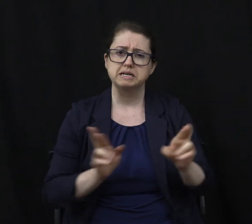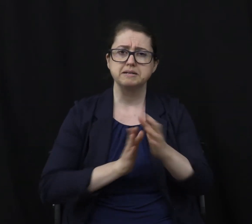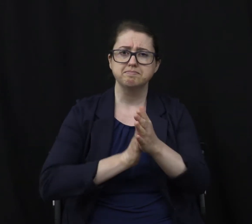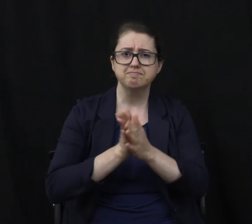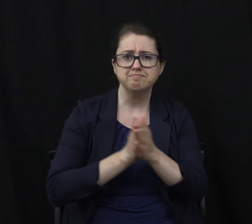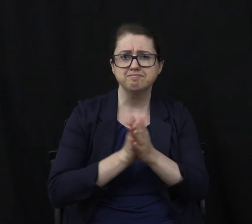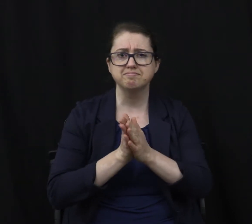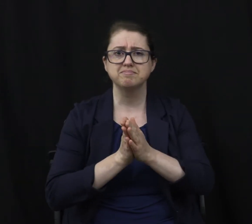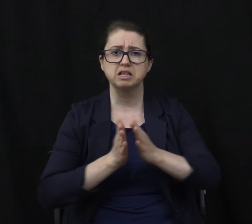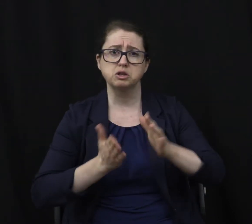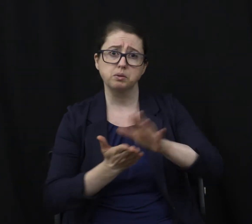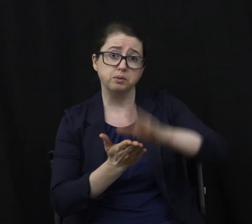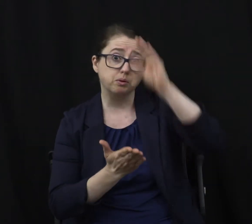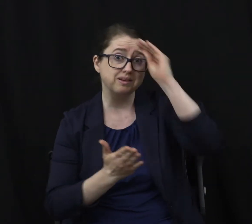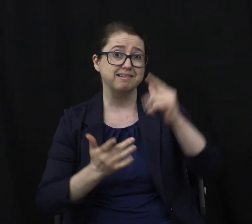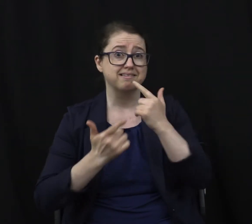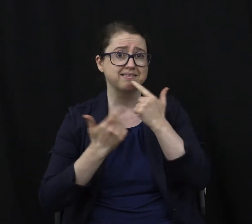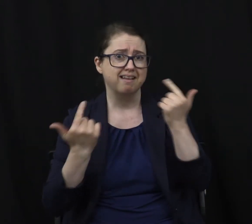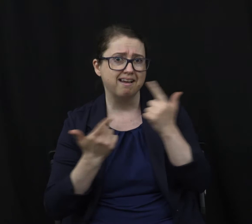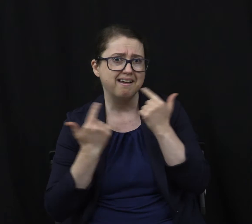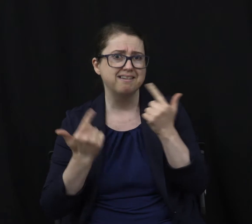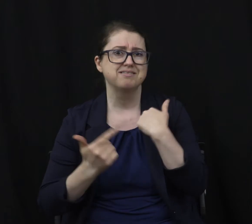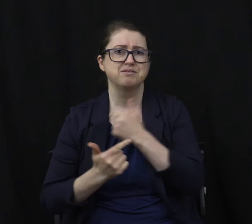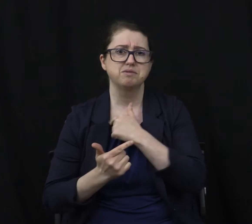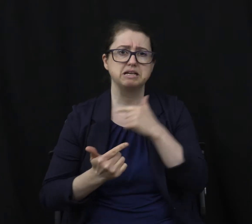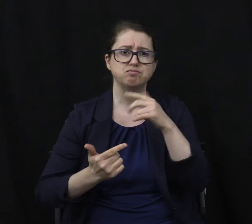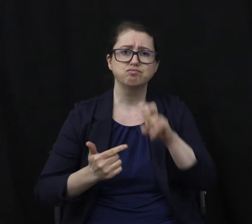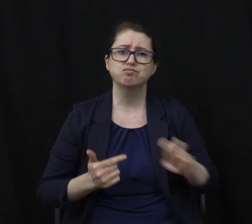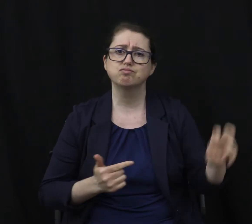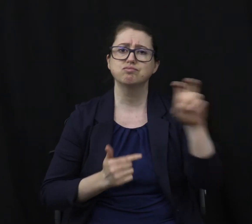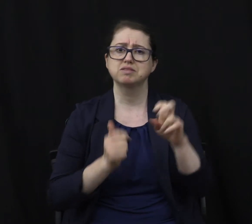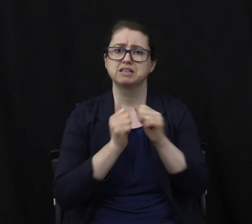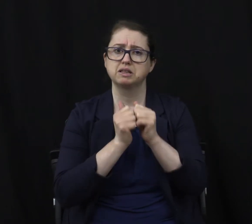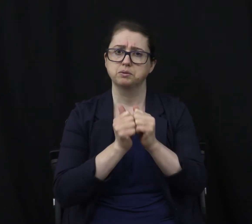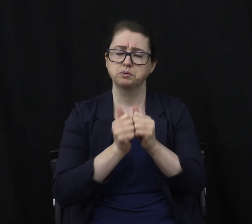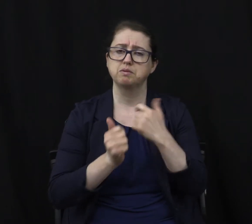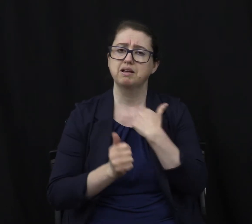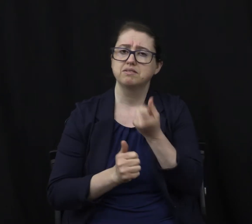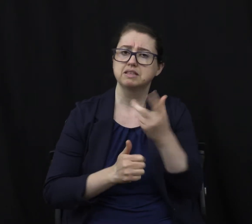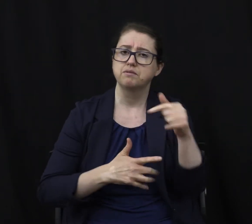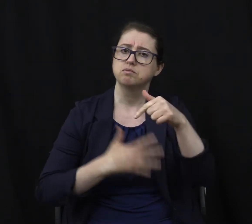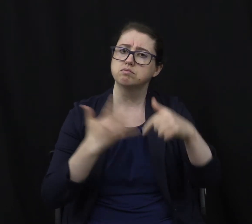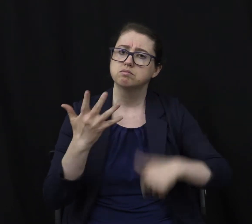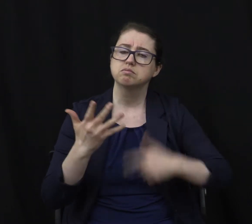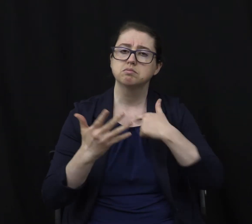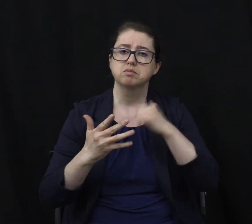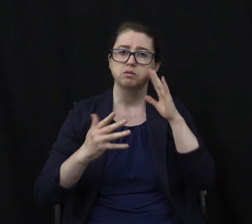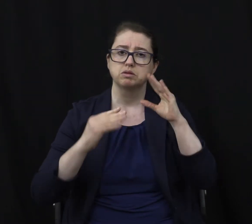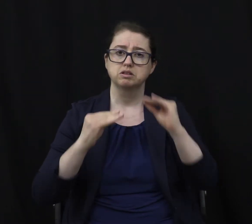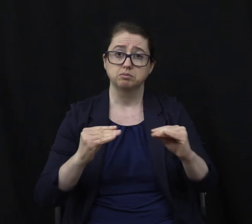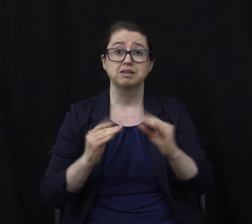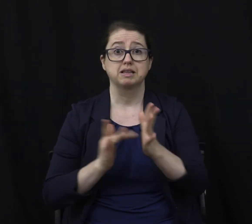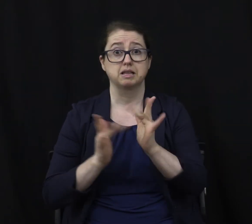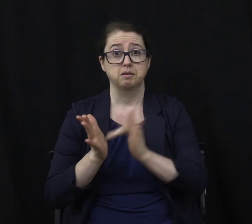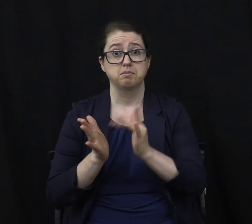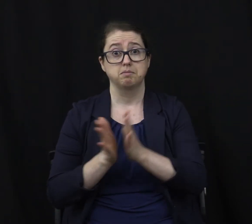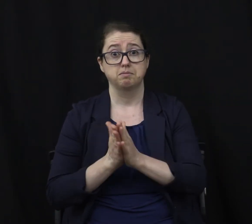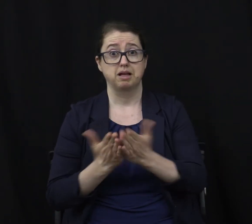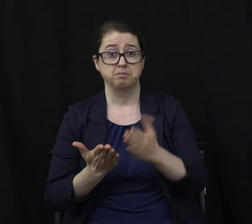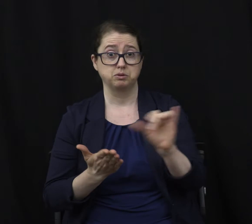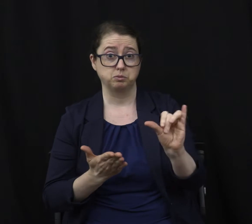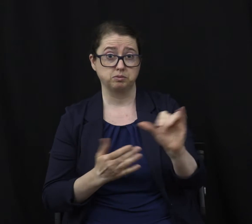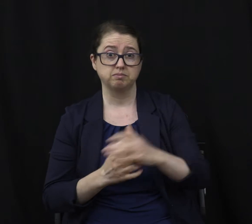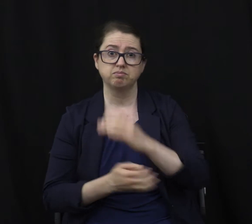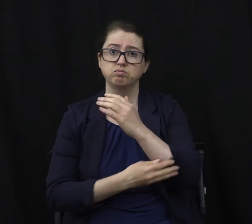this journey together. I'll be using several sources to teach from, including the Bible. Please know, whether you're a person